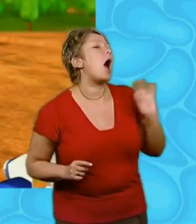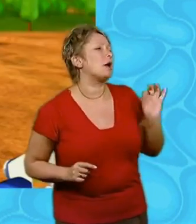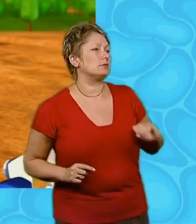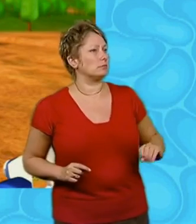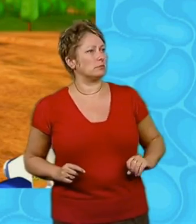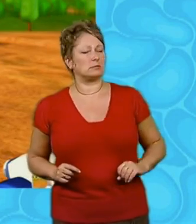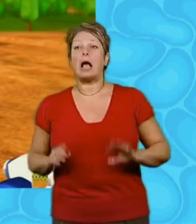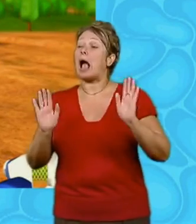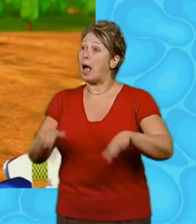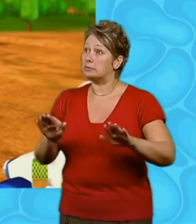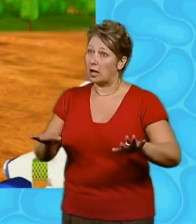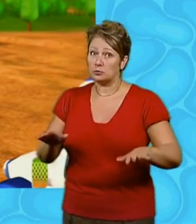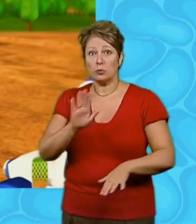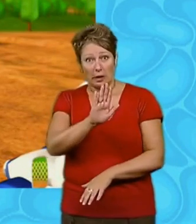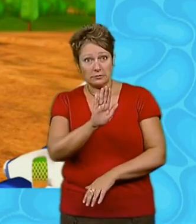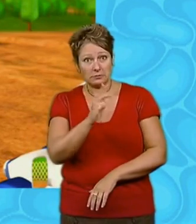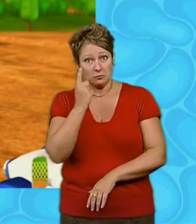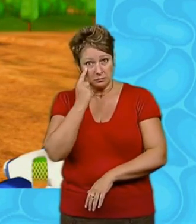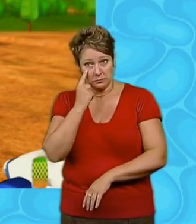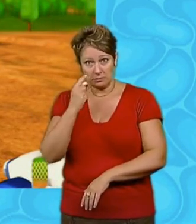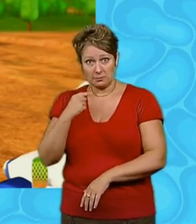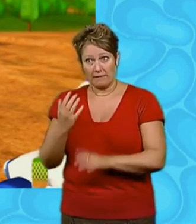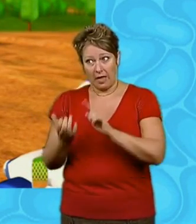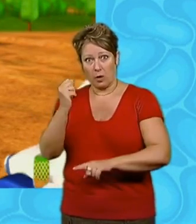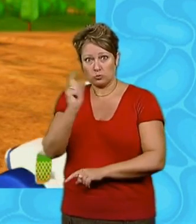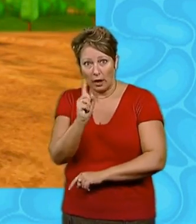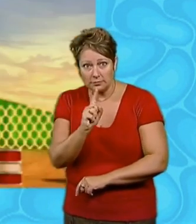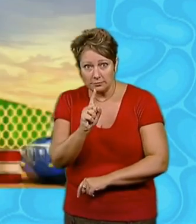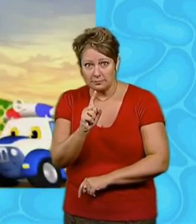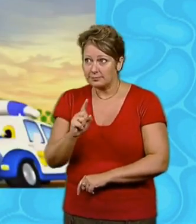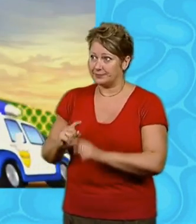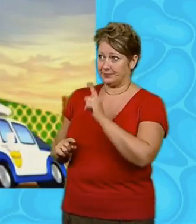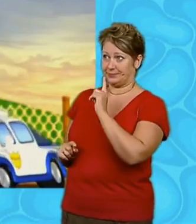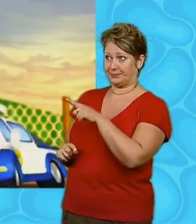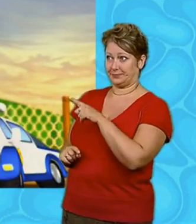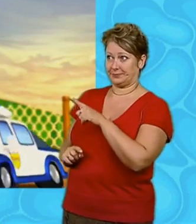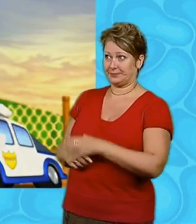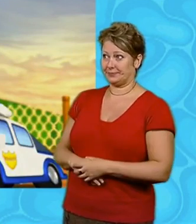Calm down now! Give us a chance to show you what we found. Hubert?